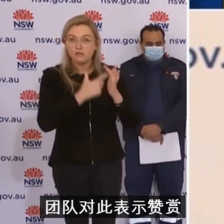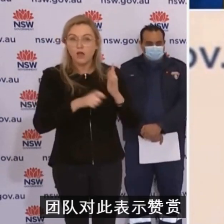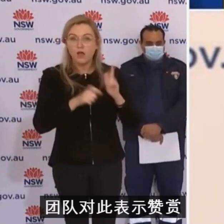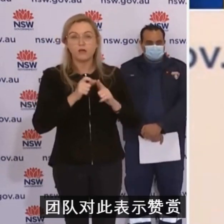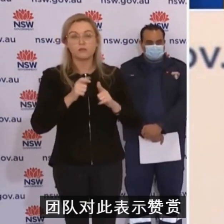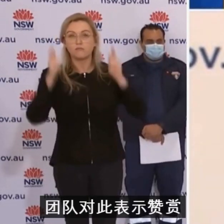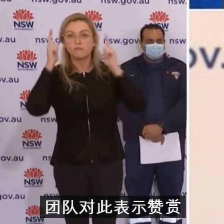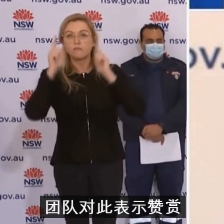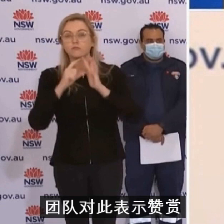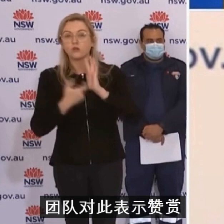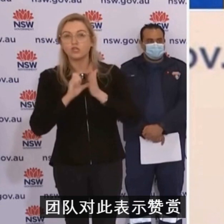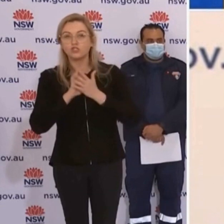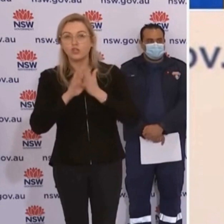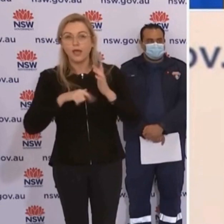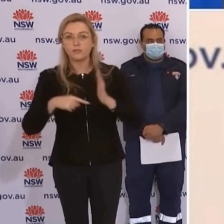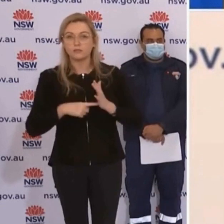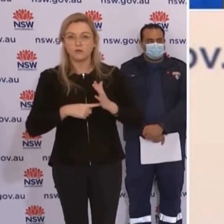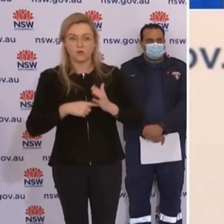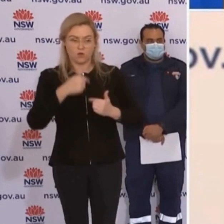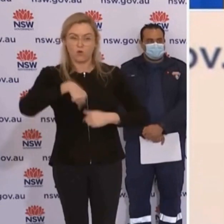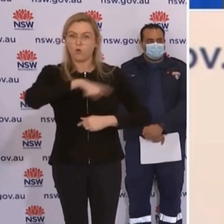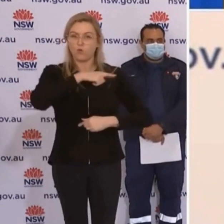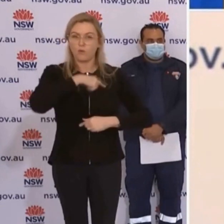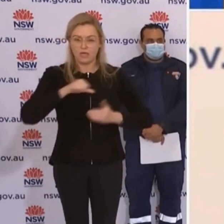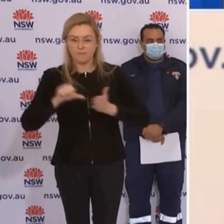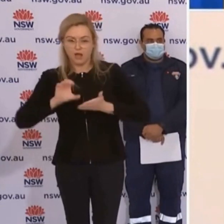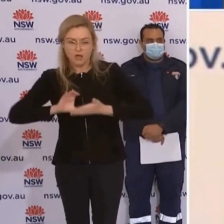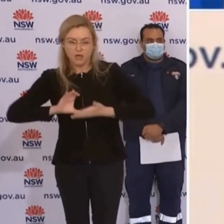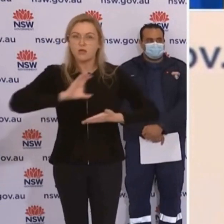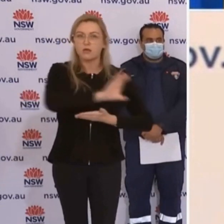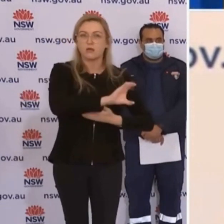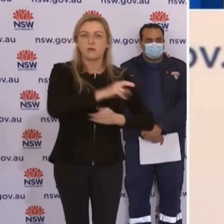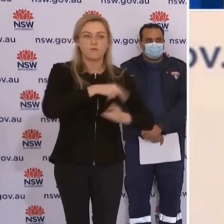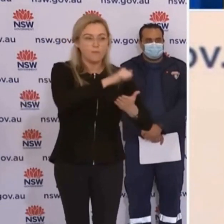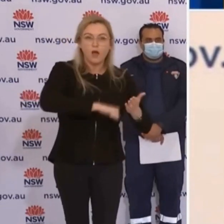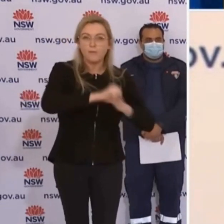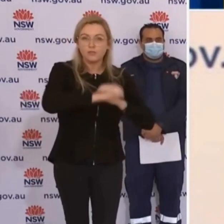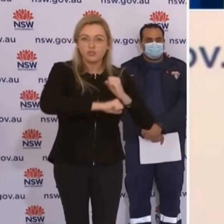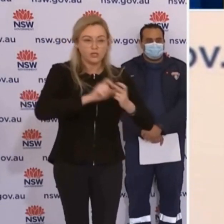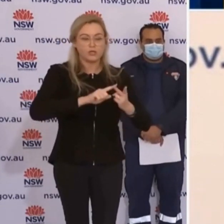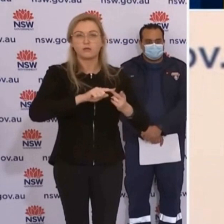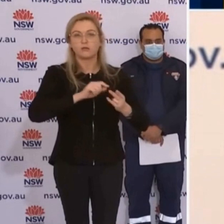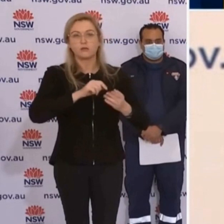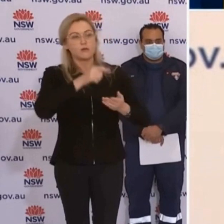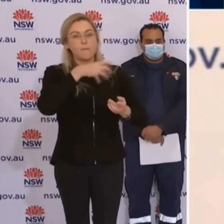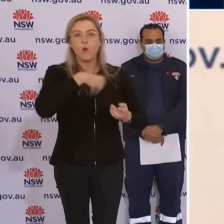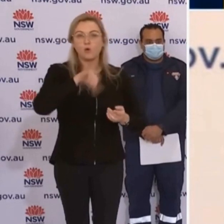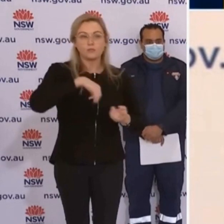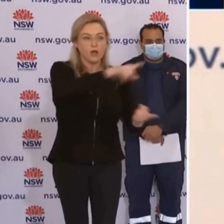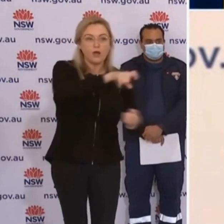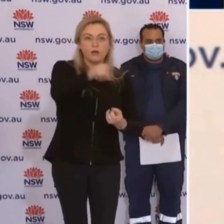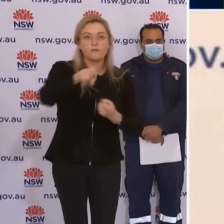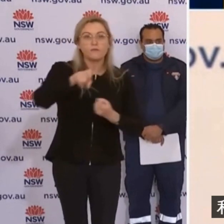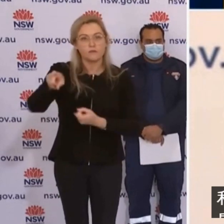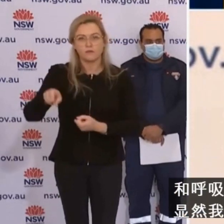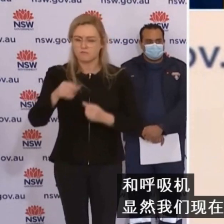of dollars to support that increased capacity. We've invested in staff, we've invested in training, we've invested in PPE, in